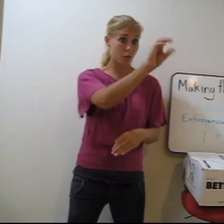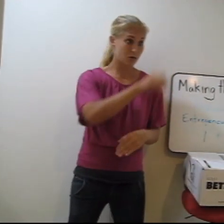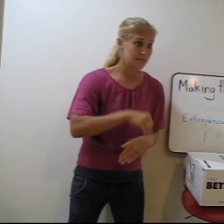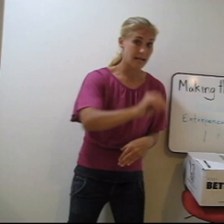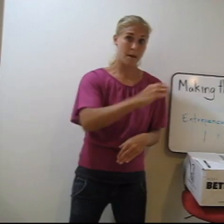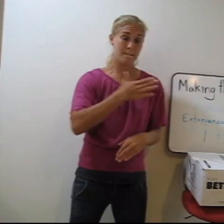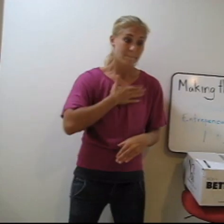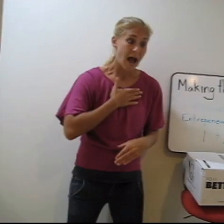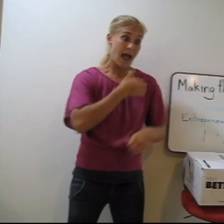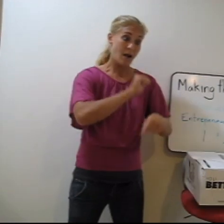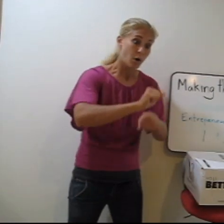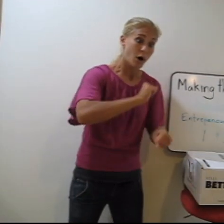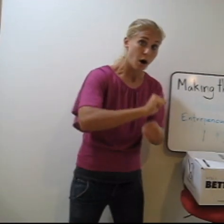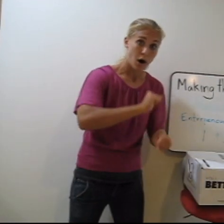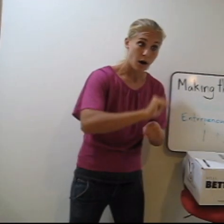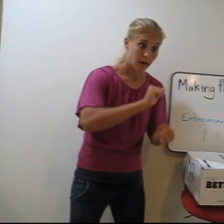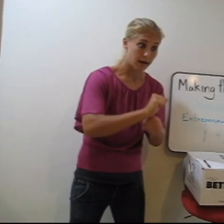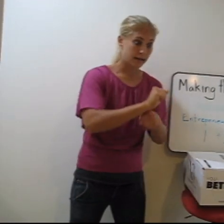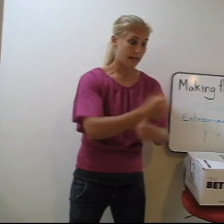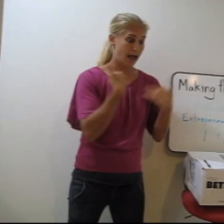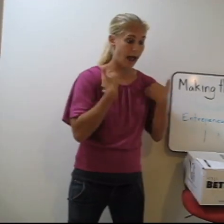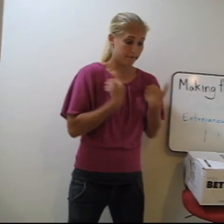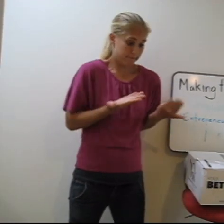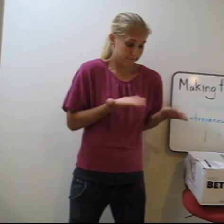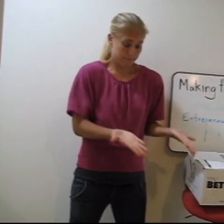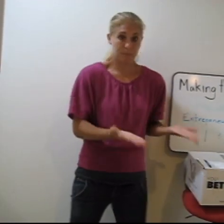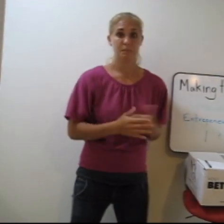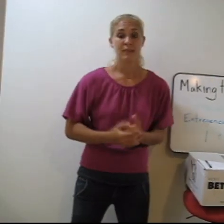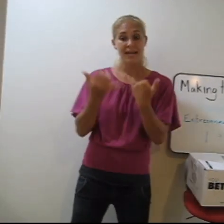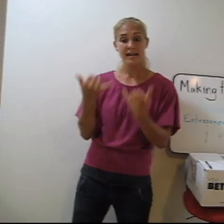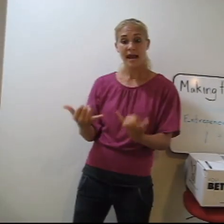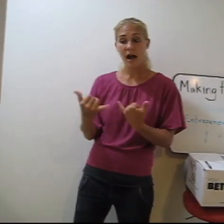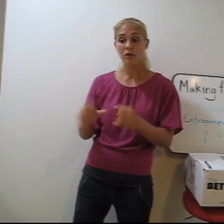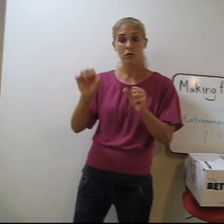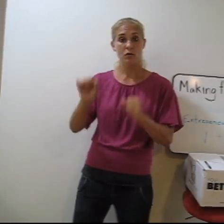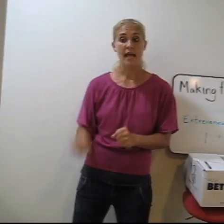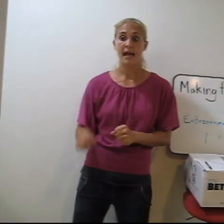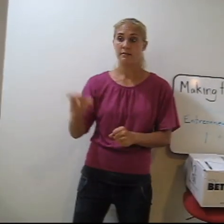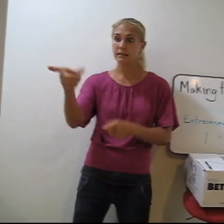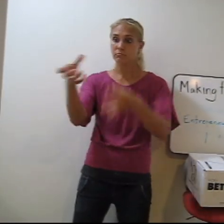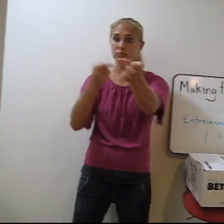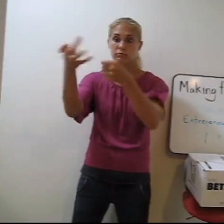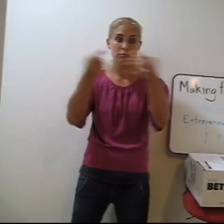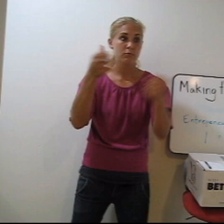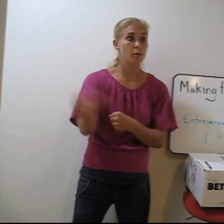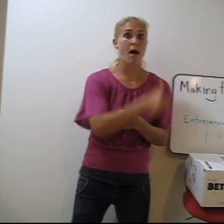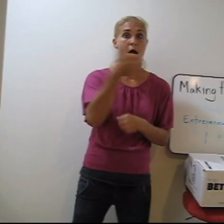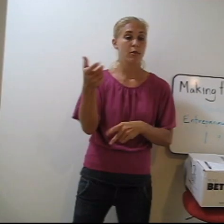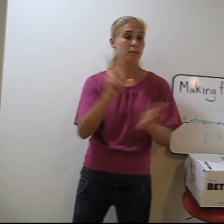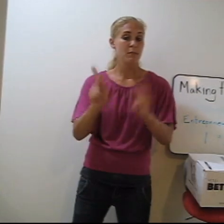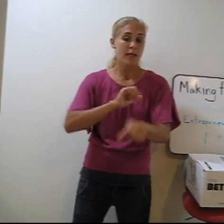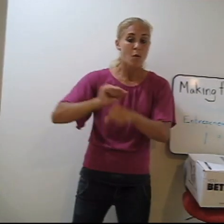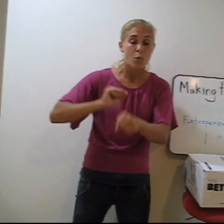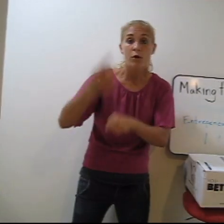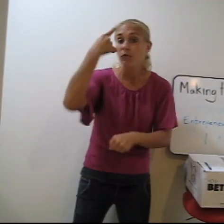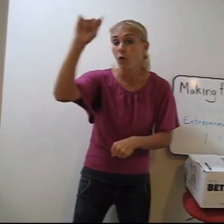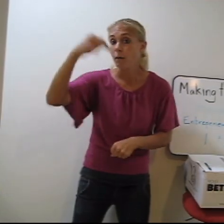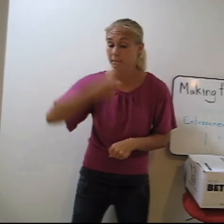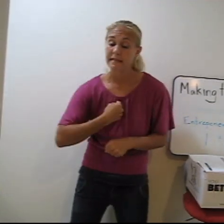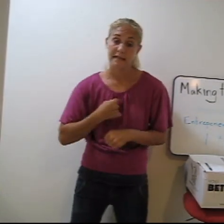efforts. The beauty of this model is that you can earn 1% from 100 people's efforts, if not 1% from 1,000, 10,000, or